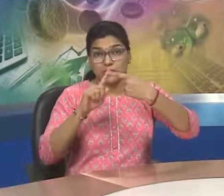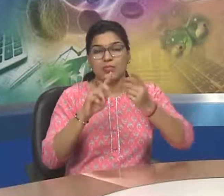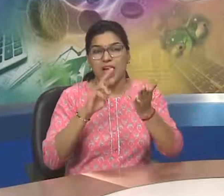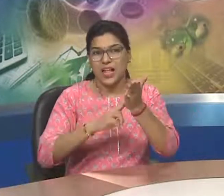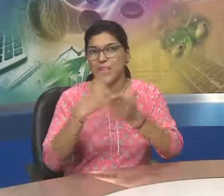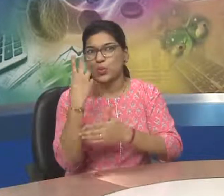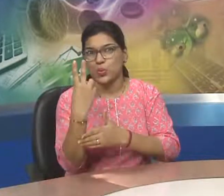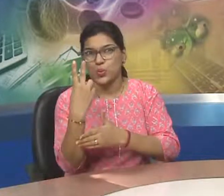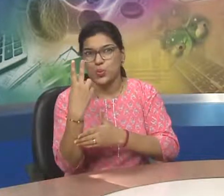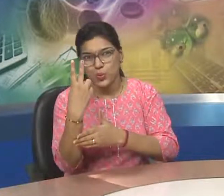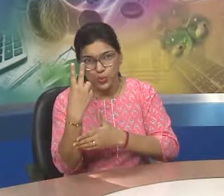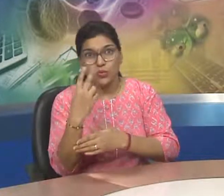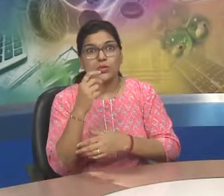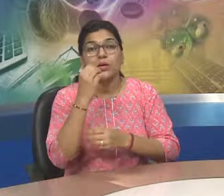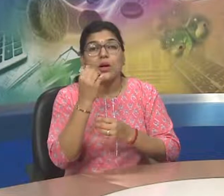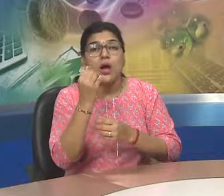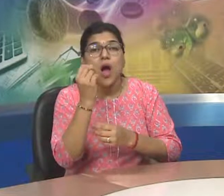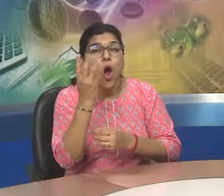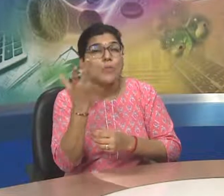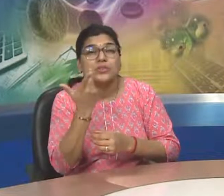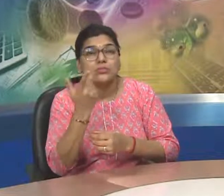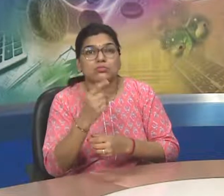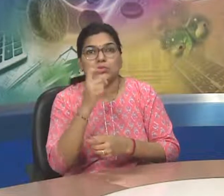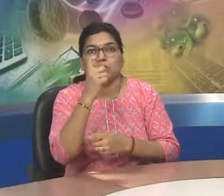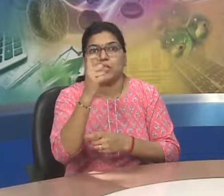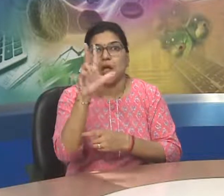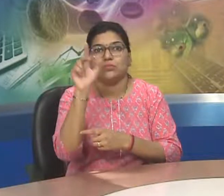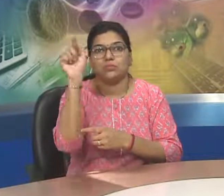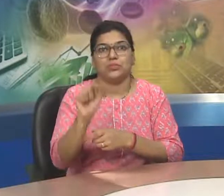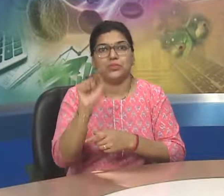The present composition of atmosphere